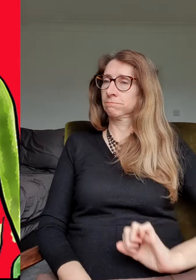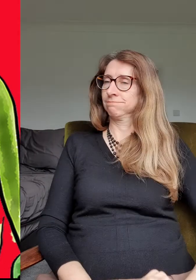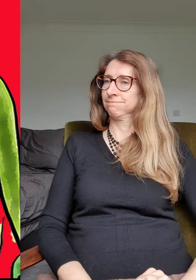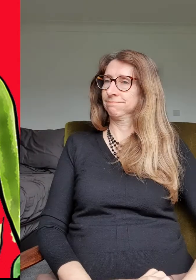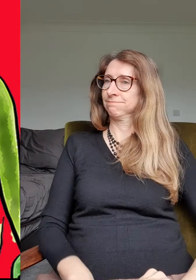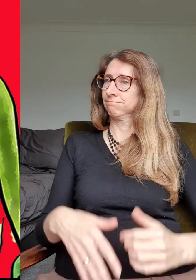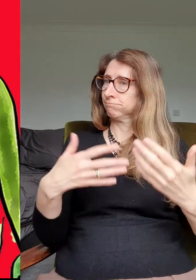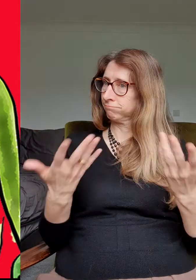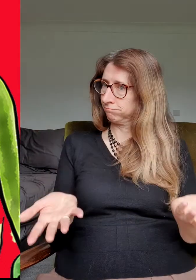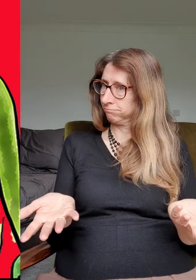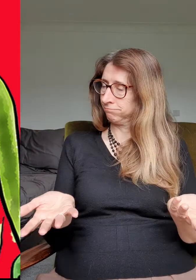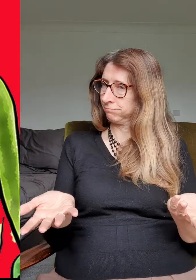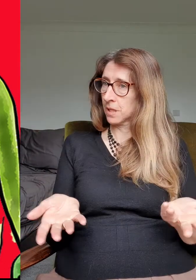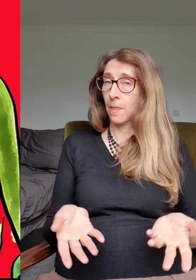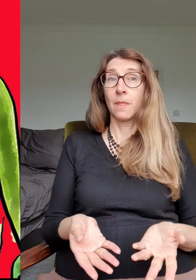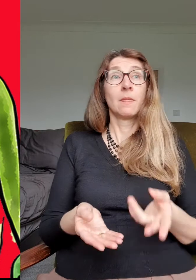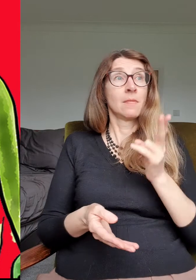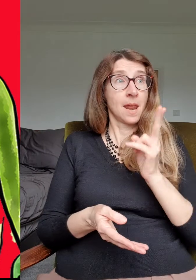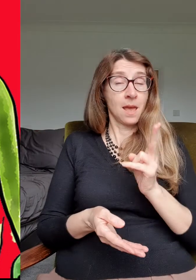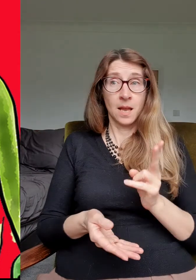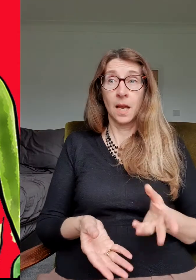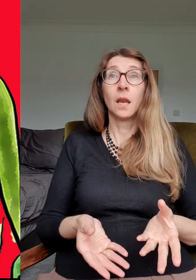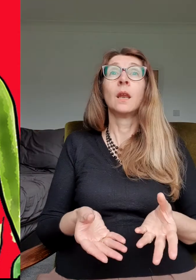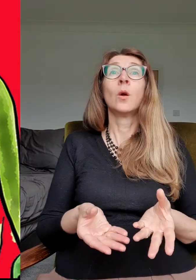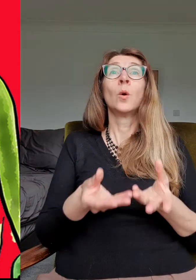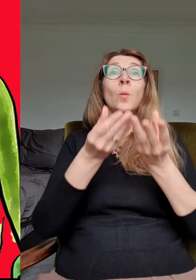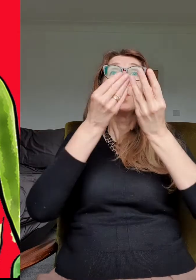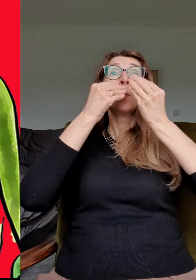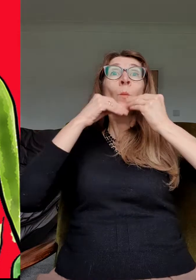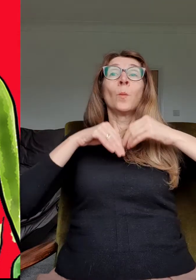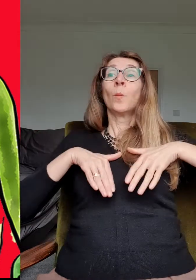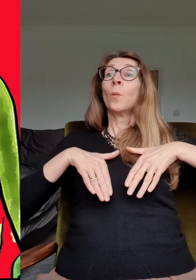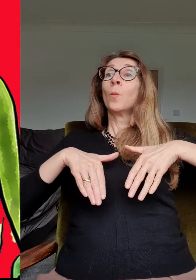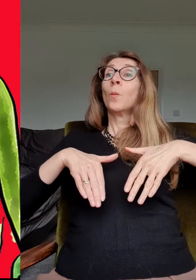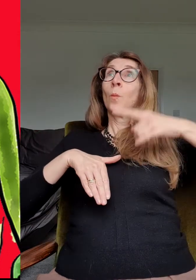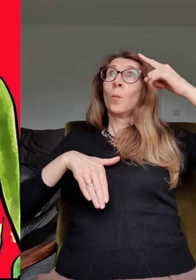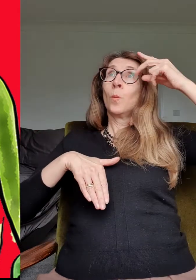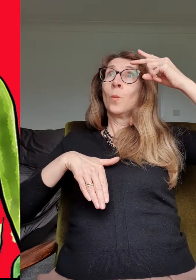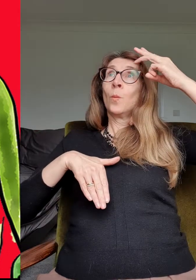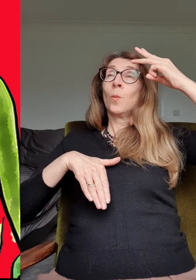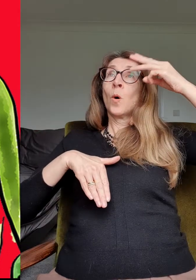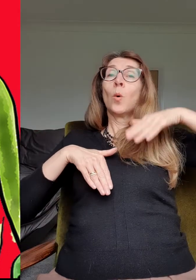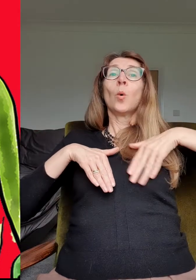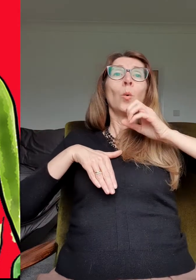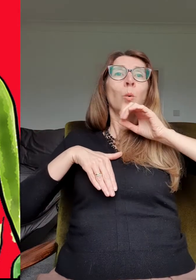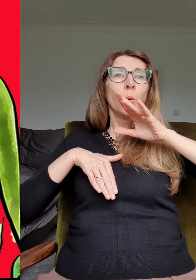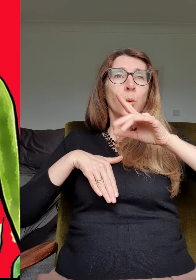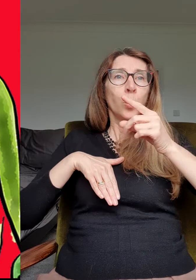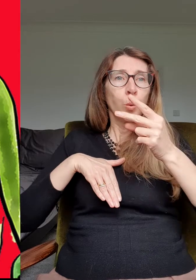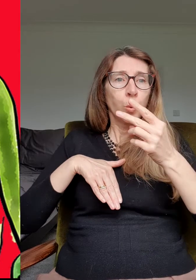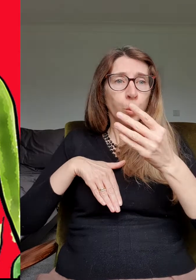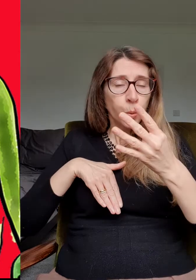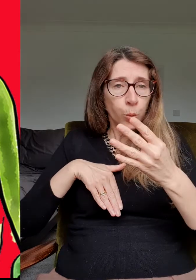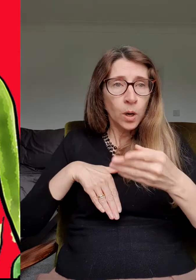and count to 4 as I do that. And I do that a few times and I always feel much